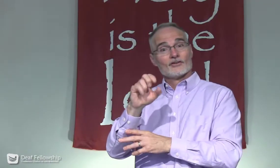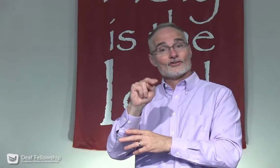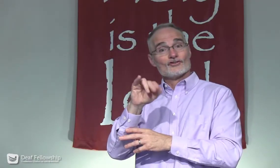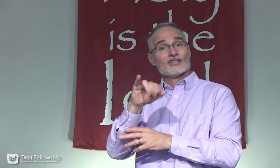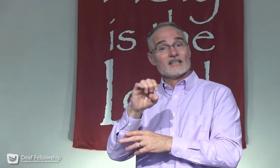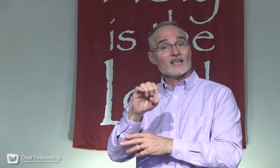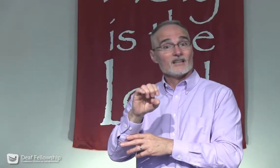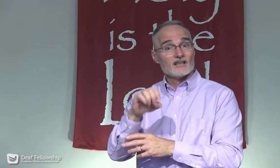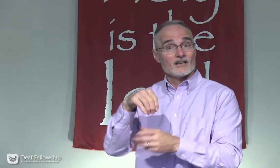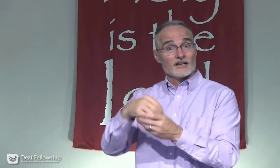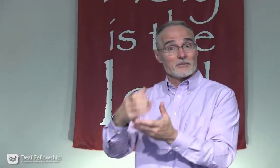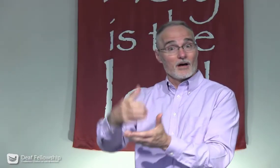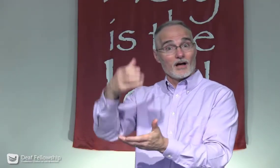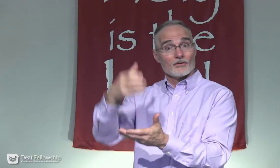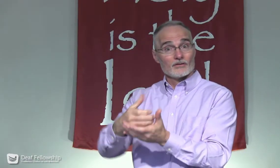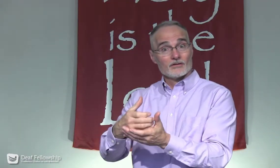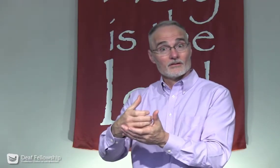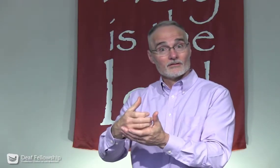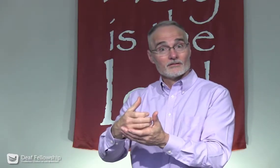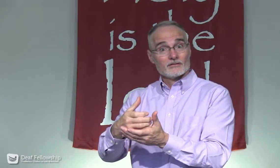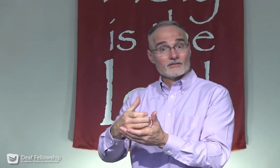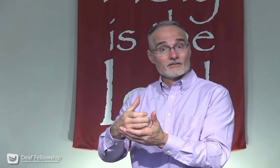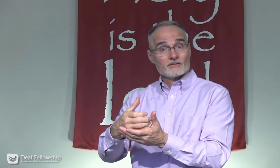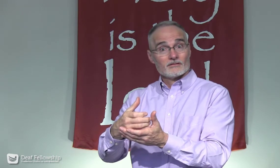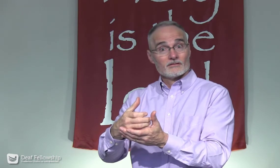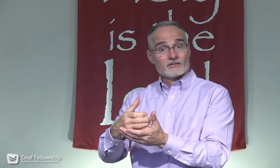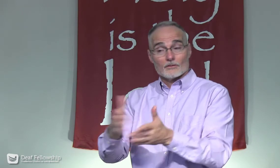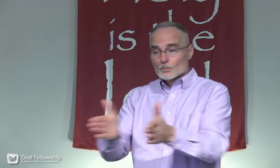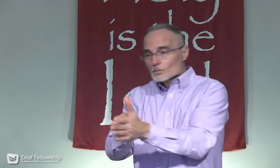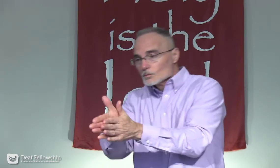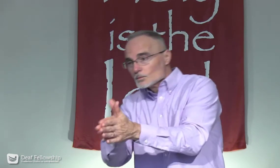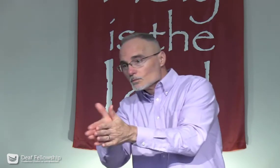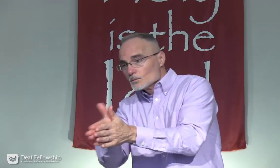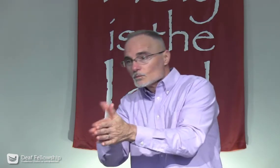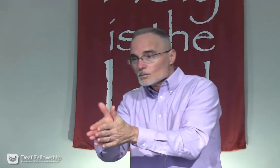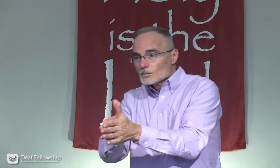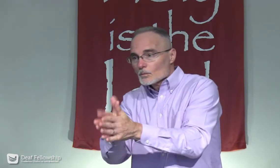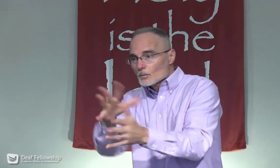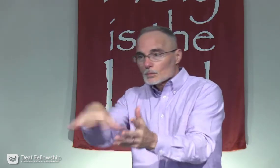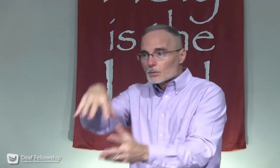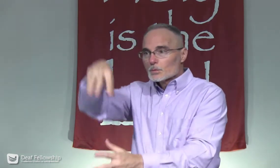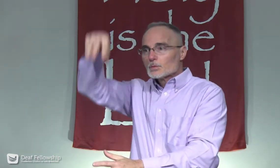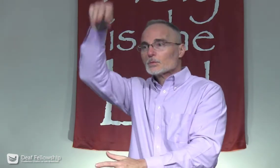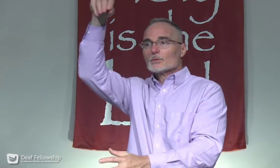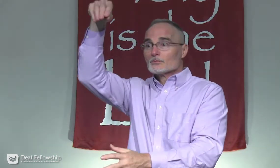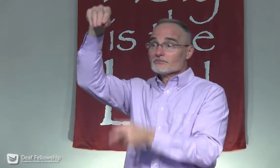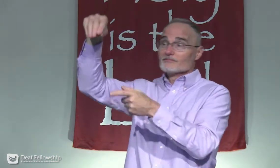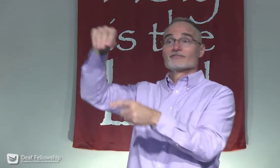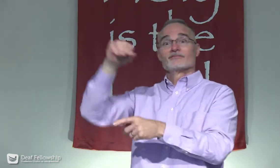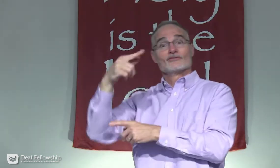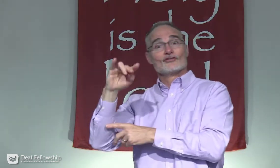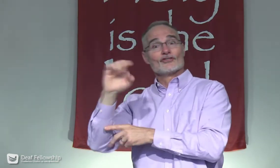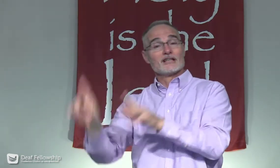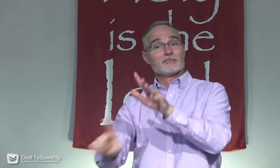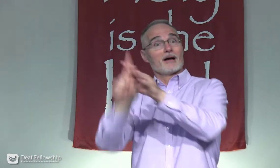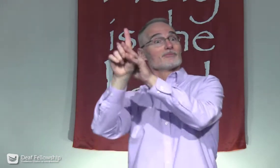Is that what we're looking for? A genie in a bottle? A magic lamp we can rub and the